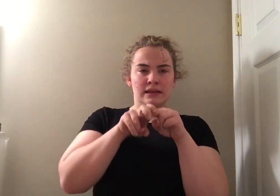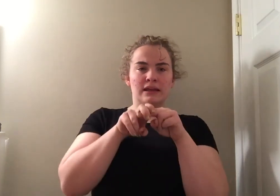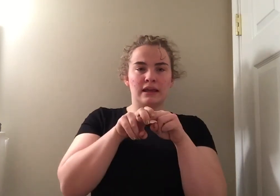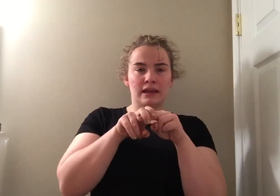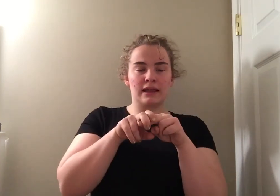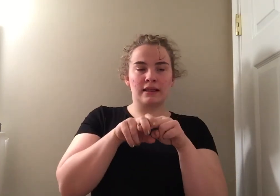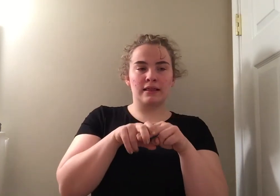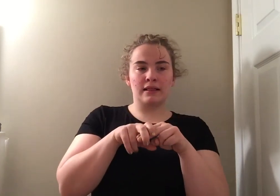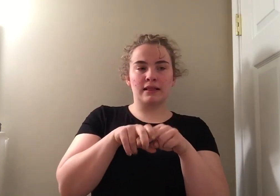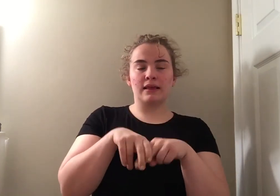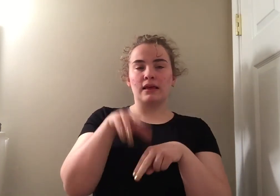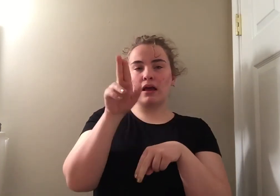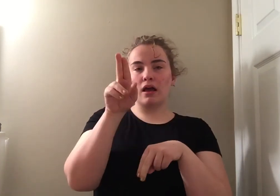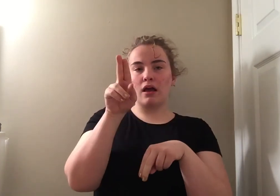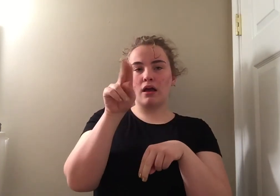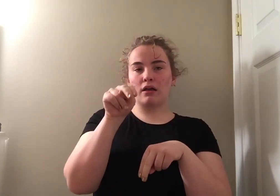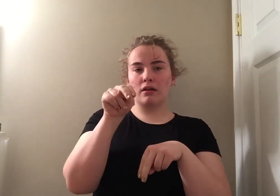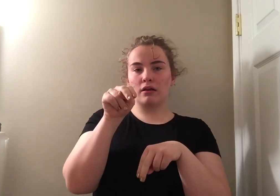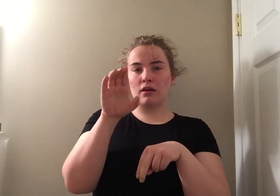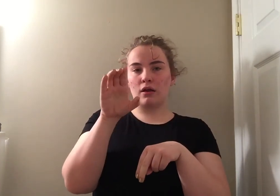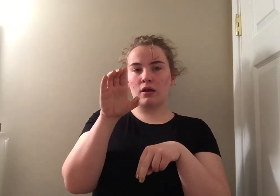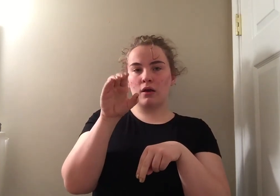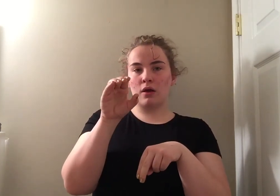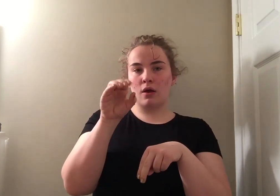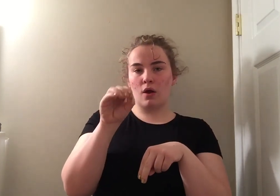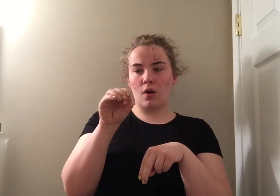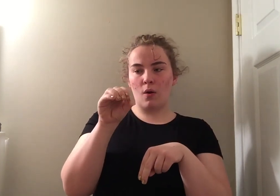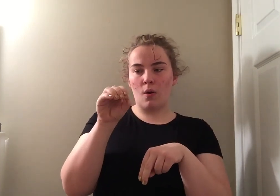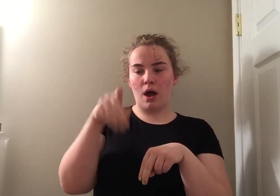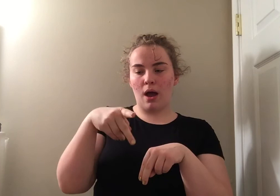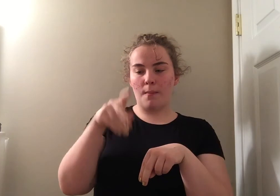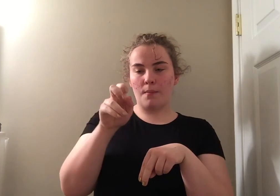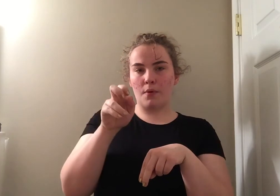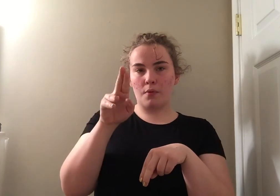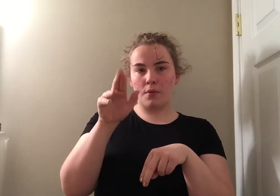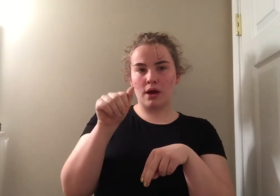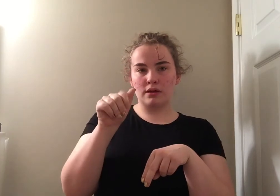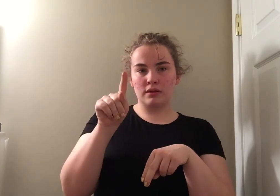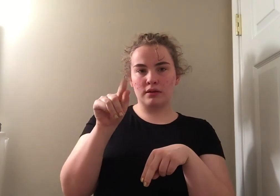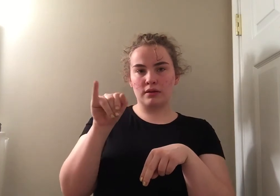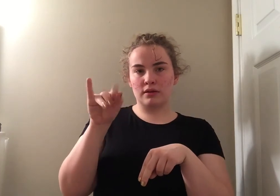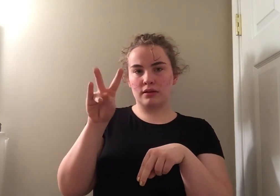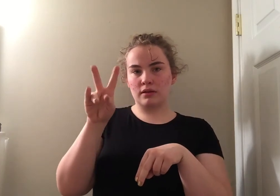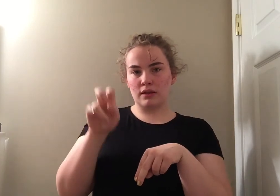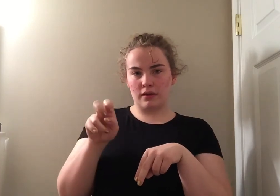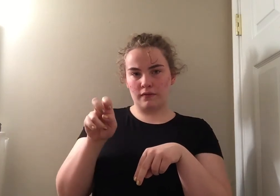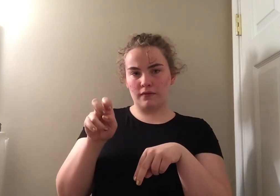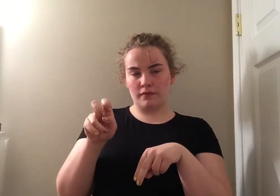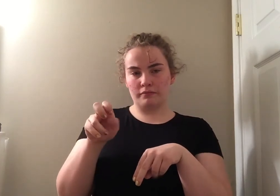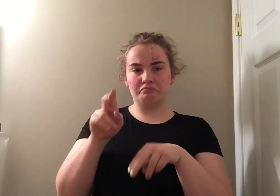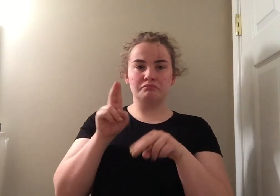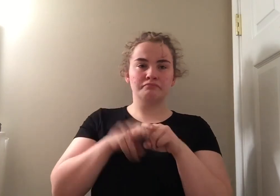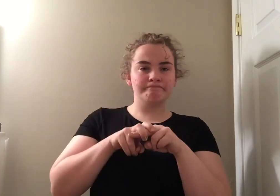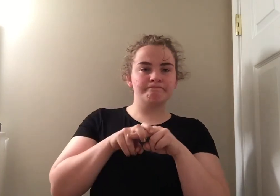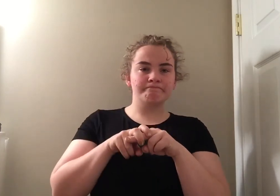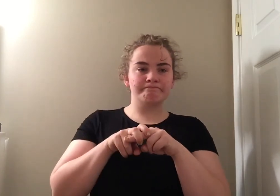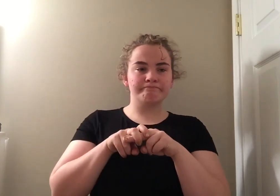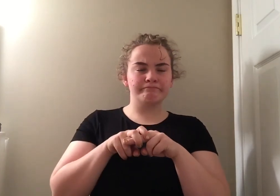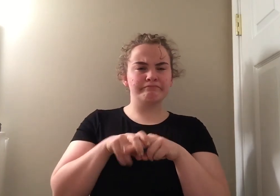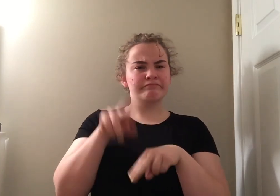word, actually, doubtful. What might doubtful mean? Let's do the context clues that we hear in that sentence. Lily's